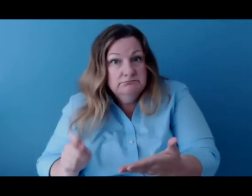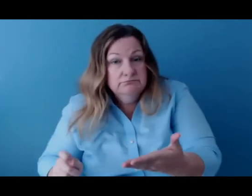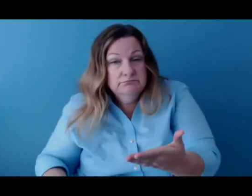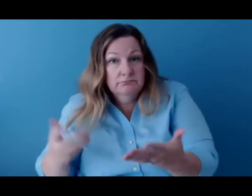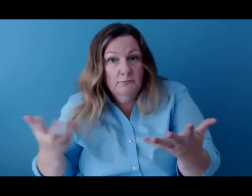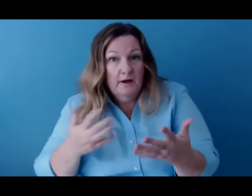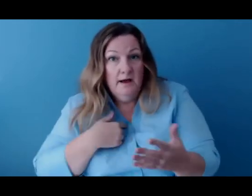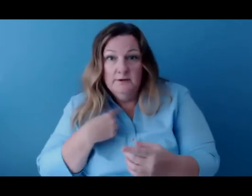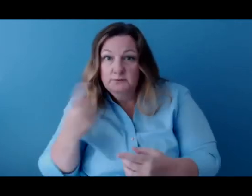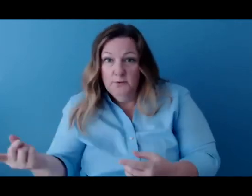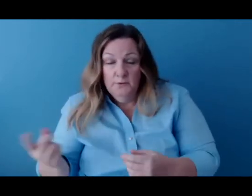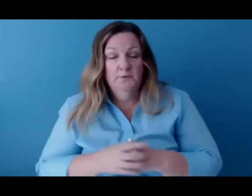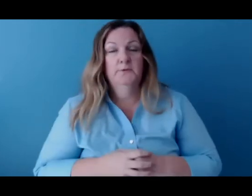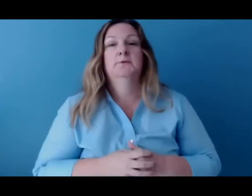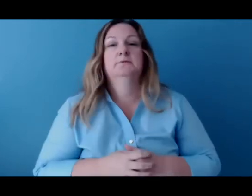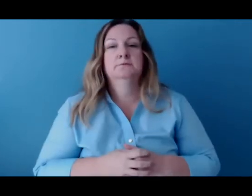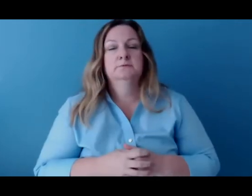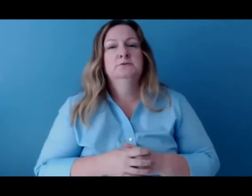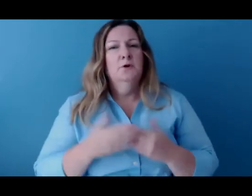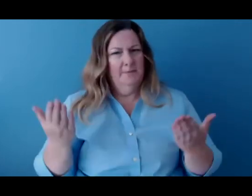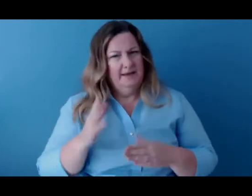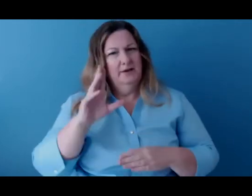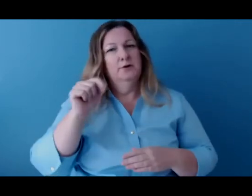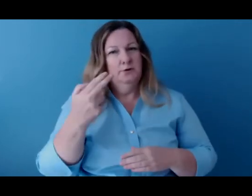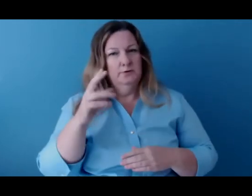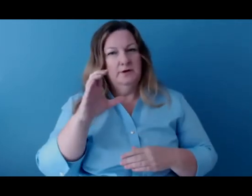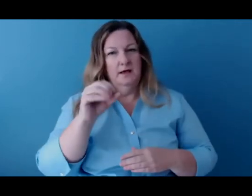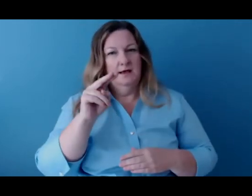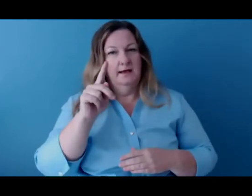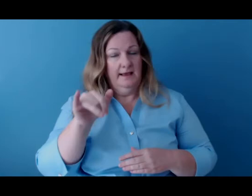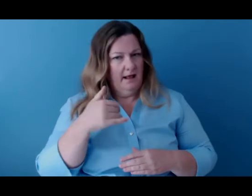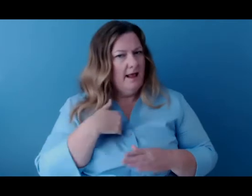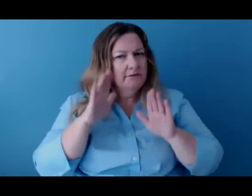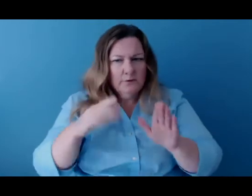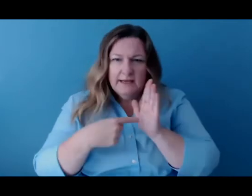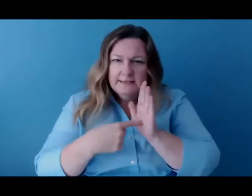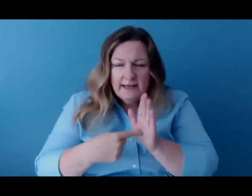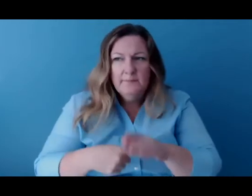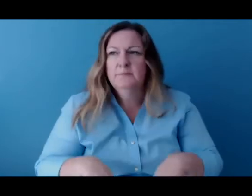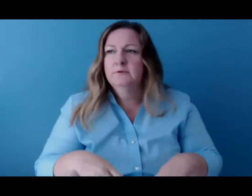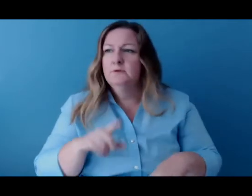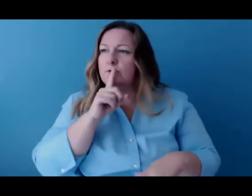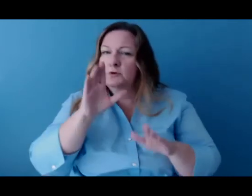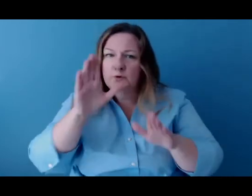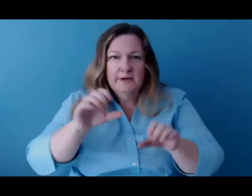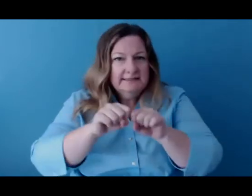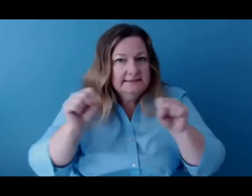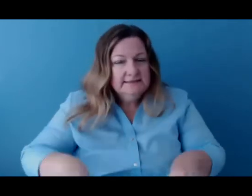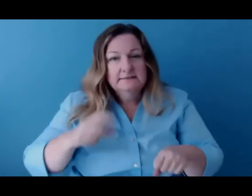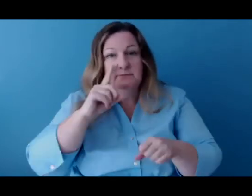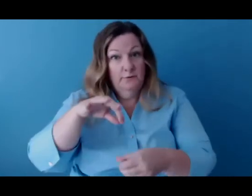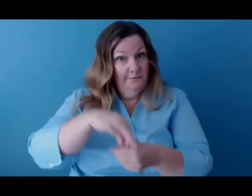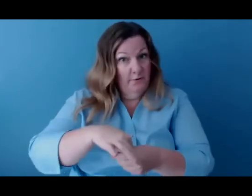But you know, we've had some great examples in Utah County. For example, Utah County has implemented some great systems